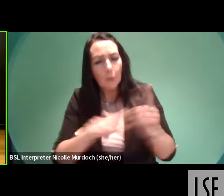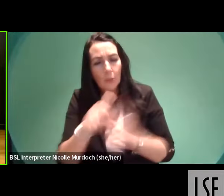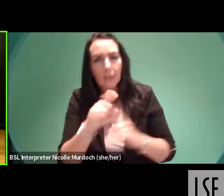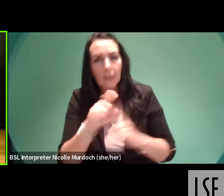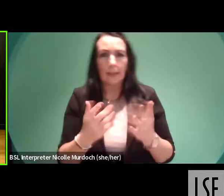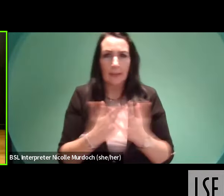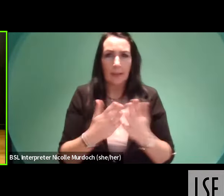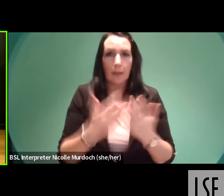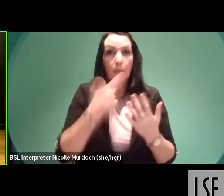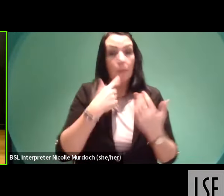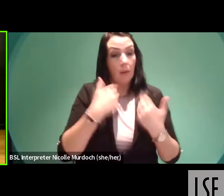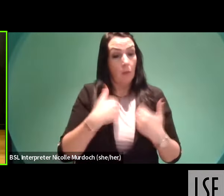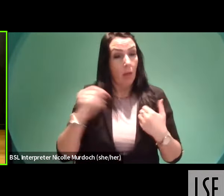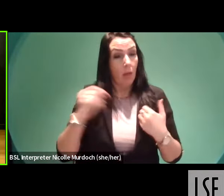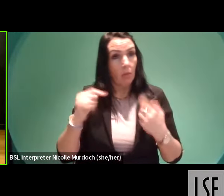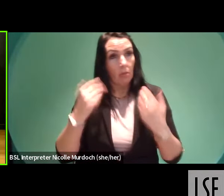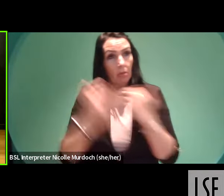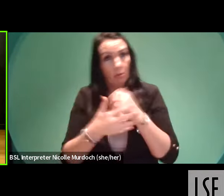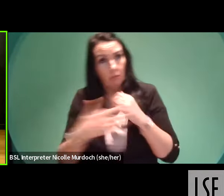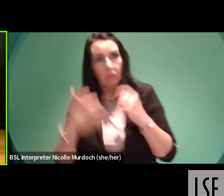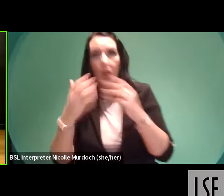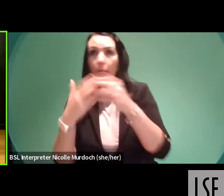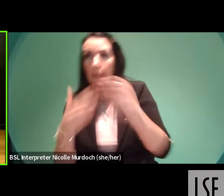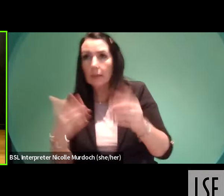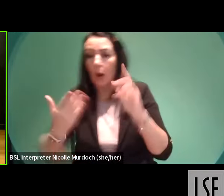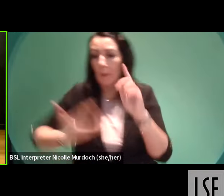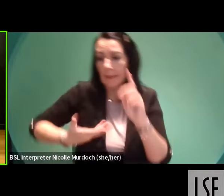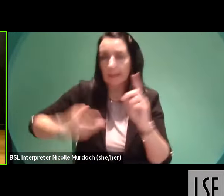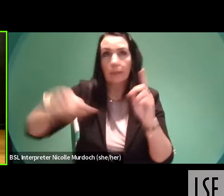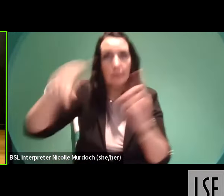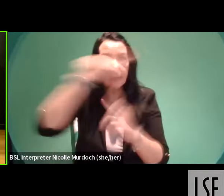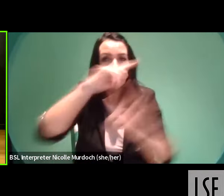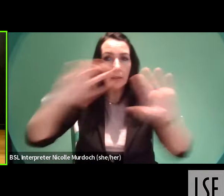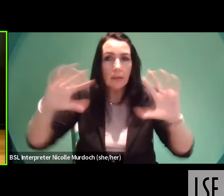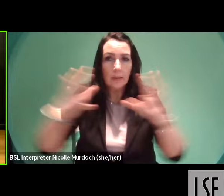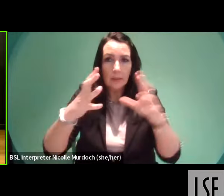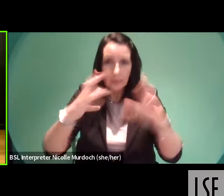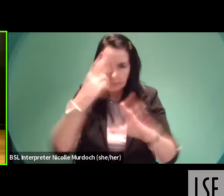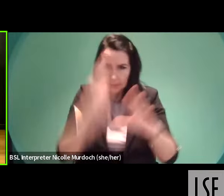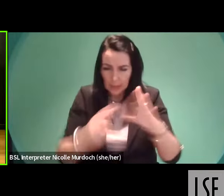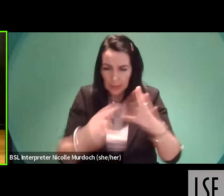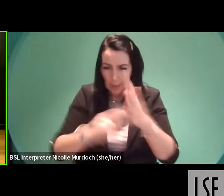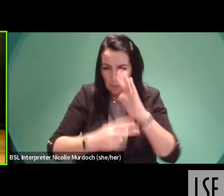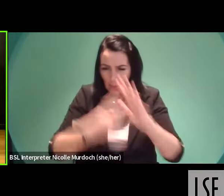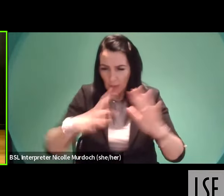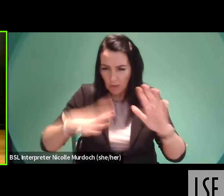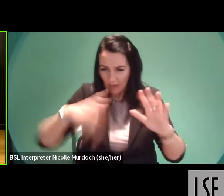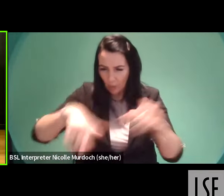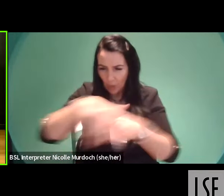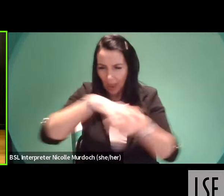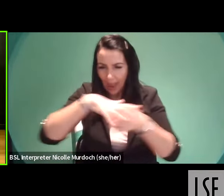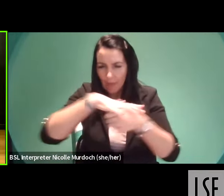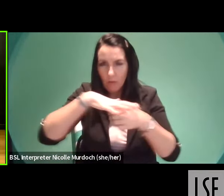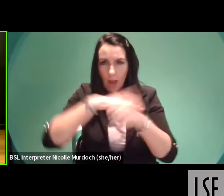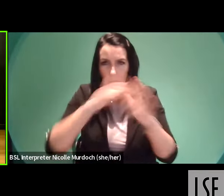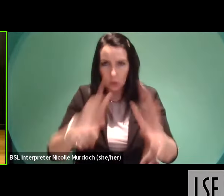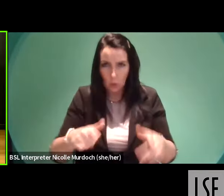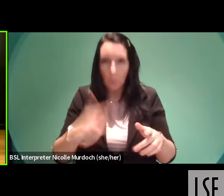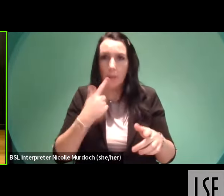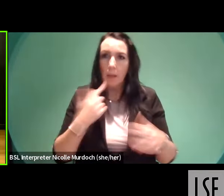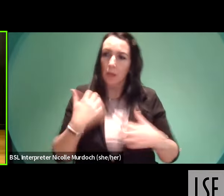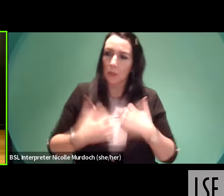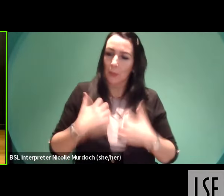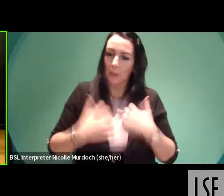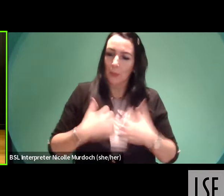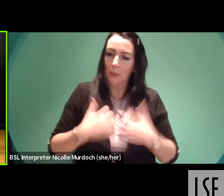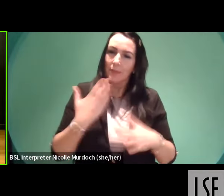bringing people from different parts of the community, with leaders, with businesses, to both design a plan for their area so that there is that buy-in, and then